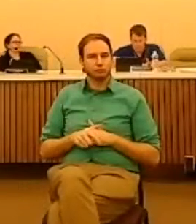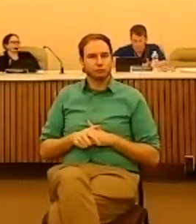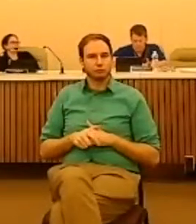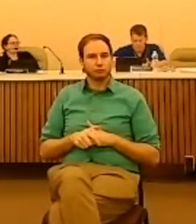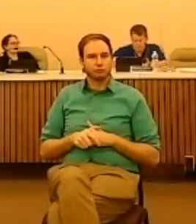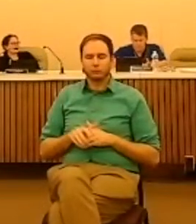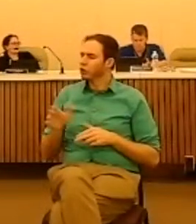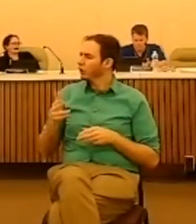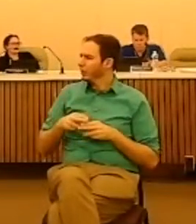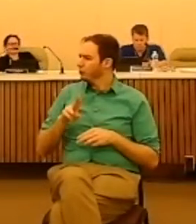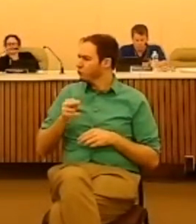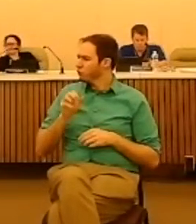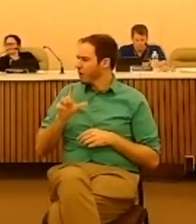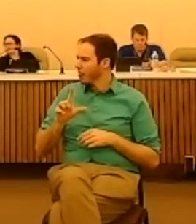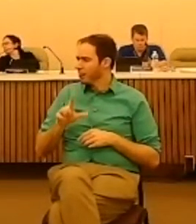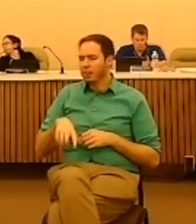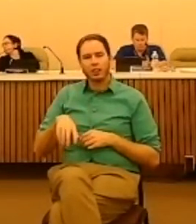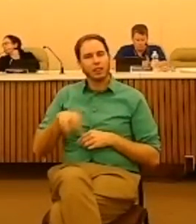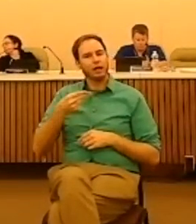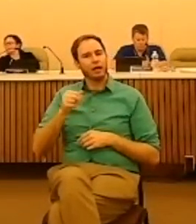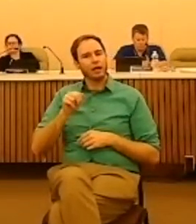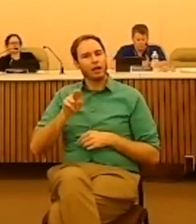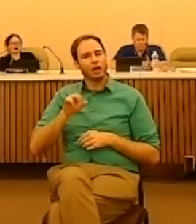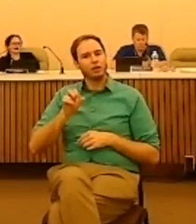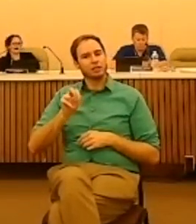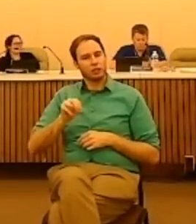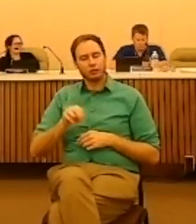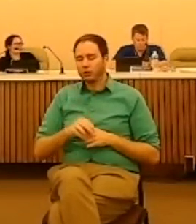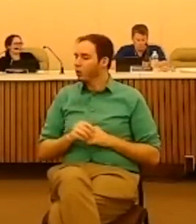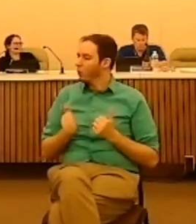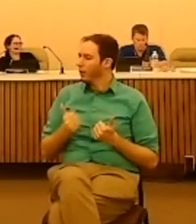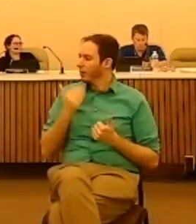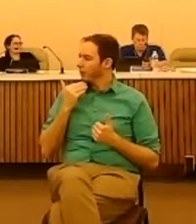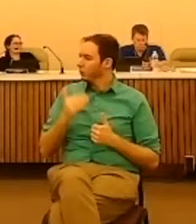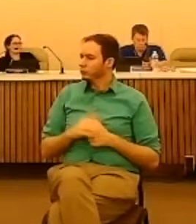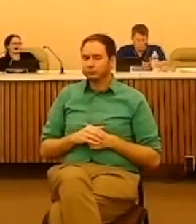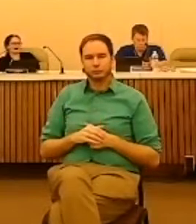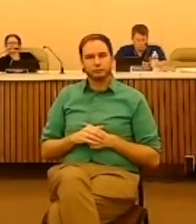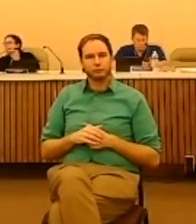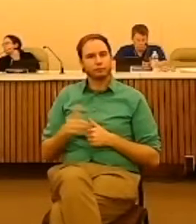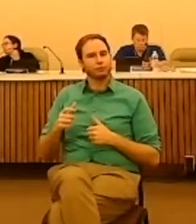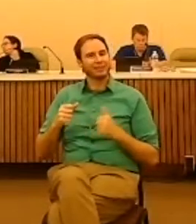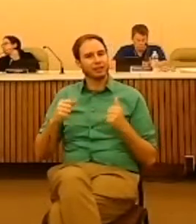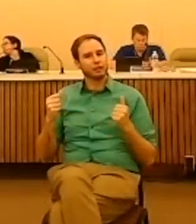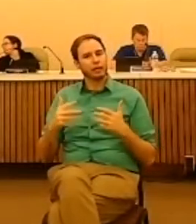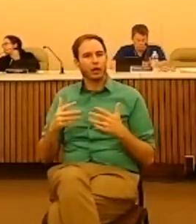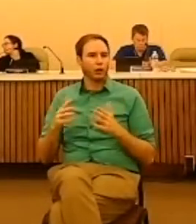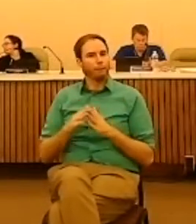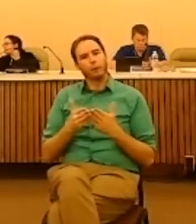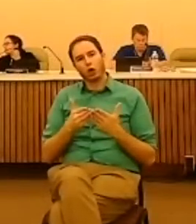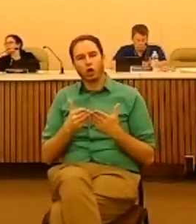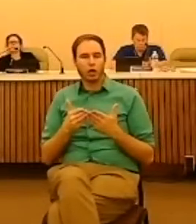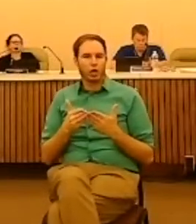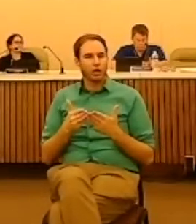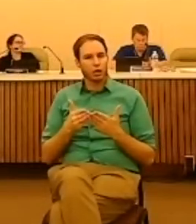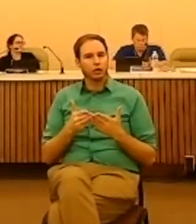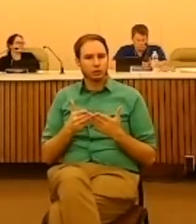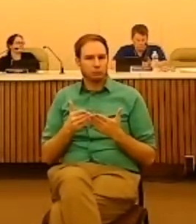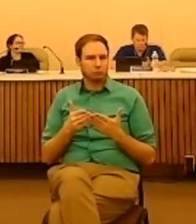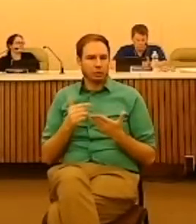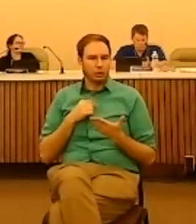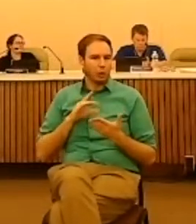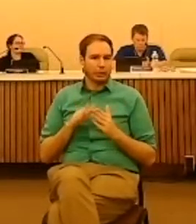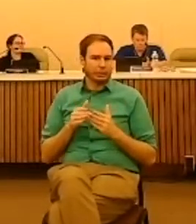What was her name? Rachel? Rachel Harrison. Okay, thanks. It's a scary book. I don't